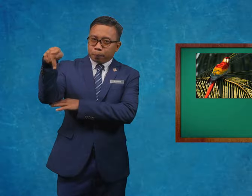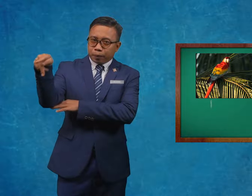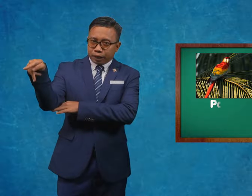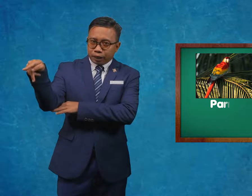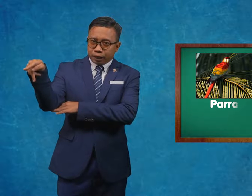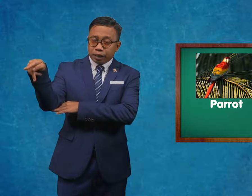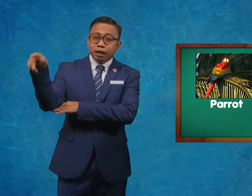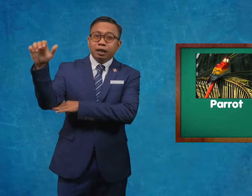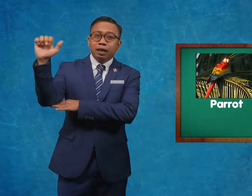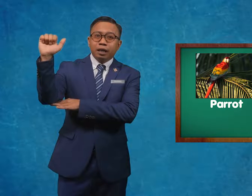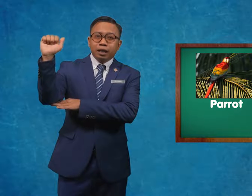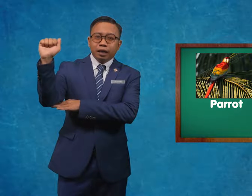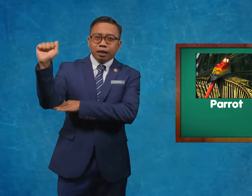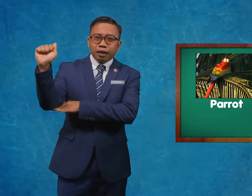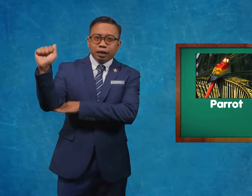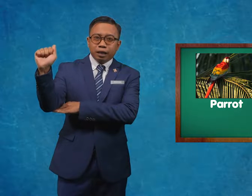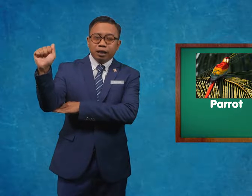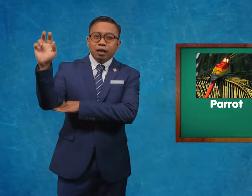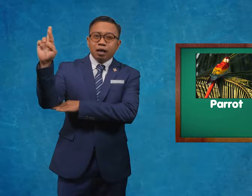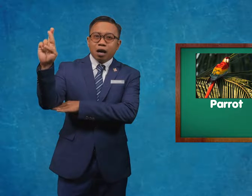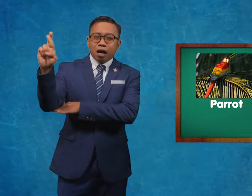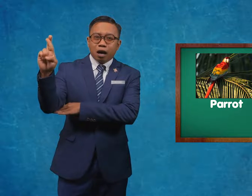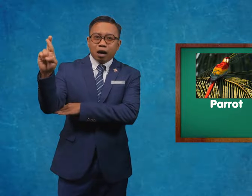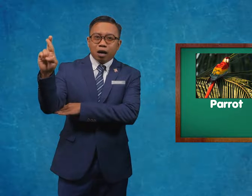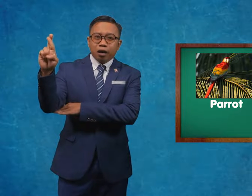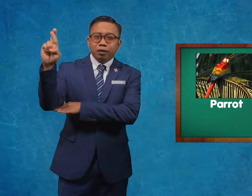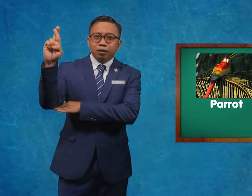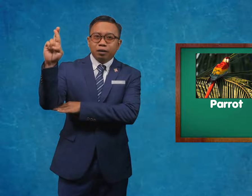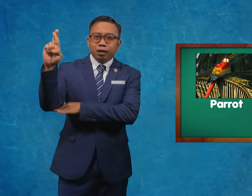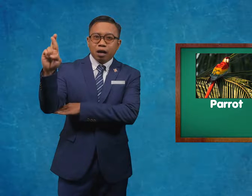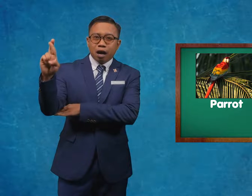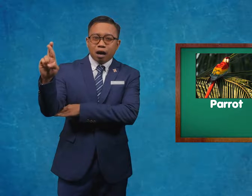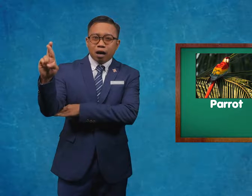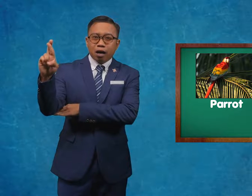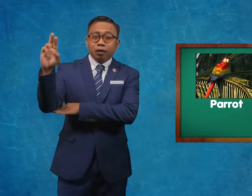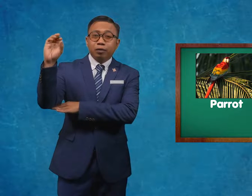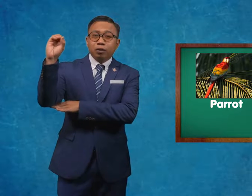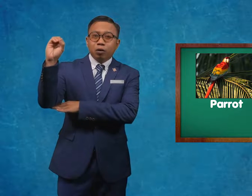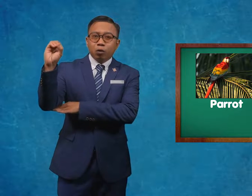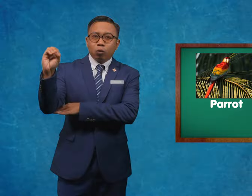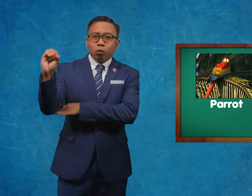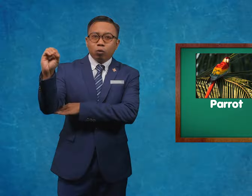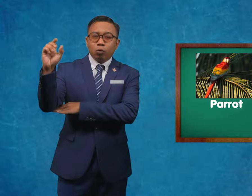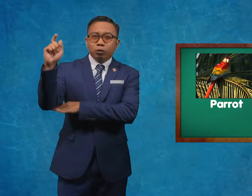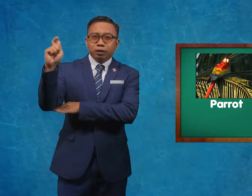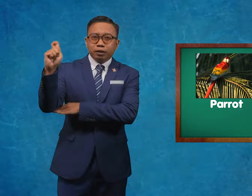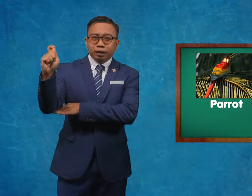P A R R O T.